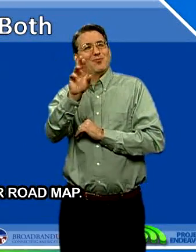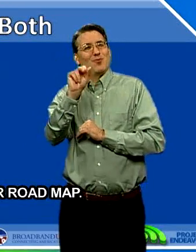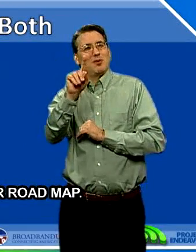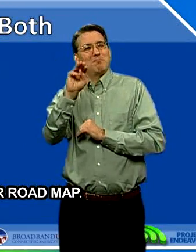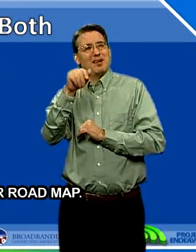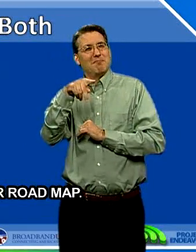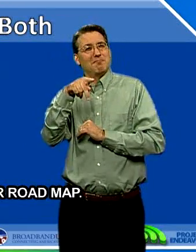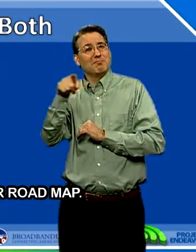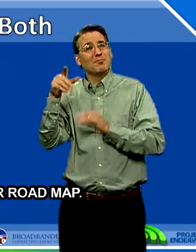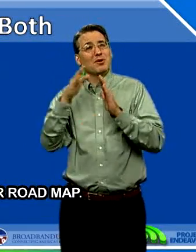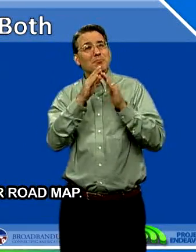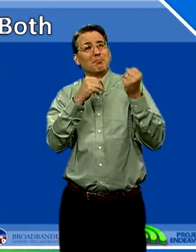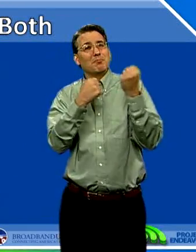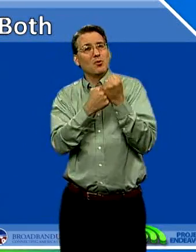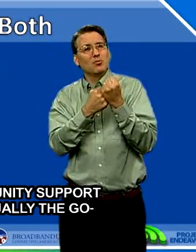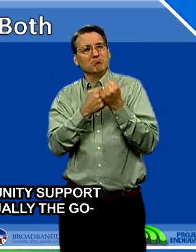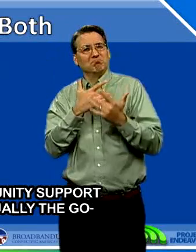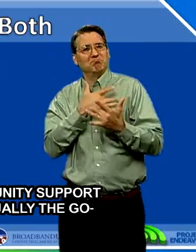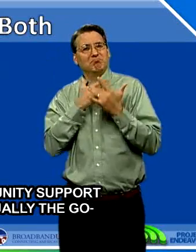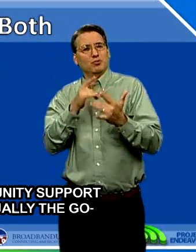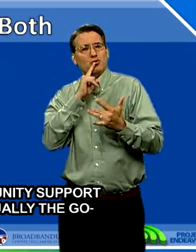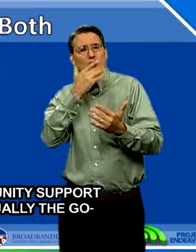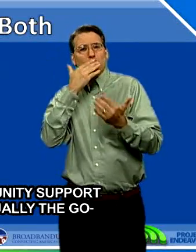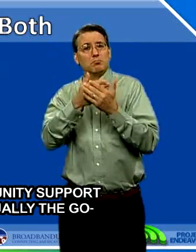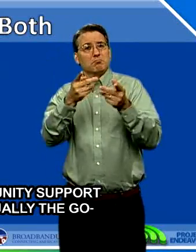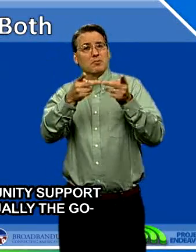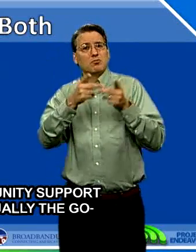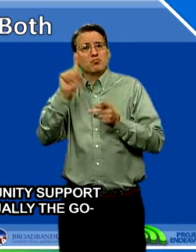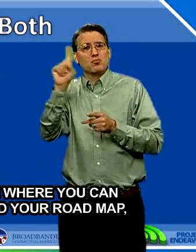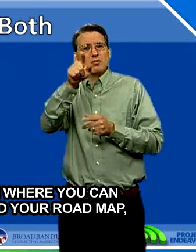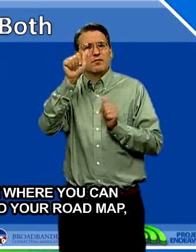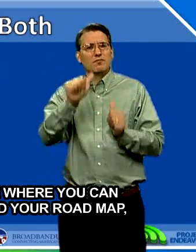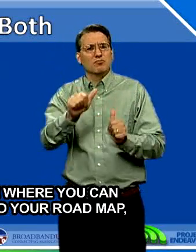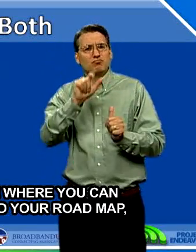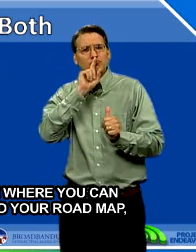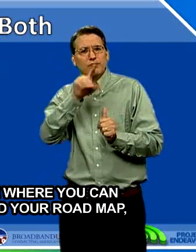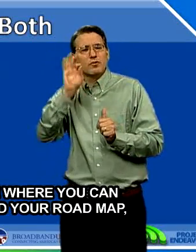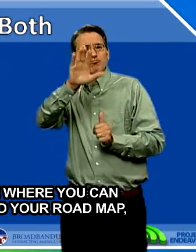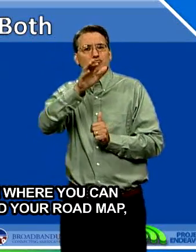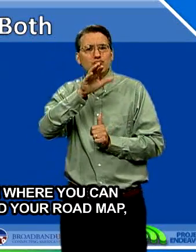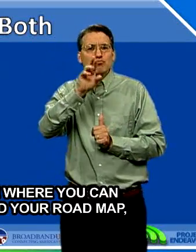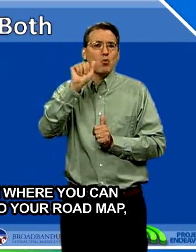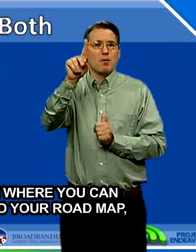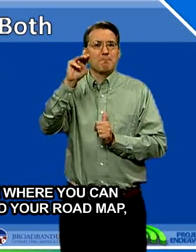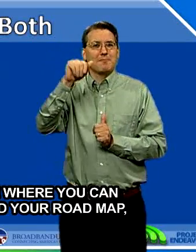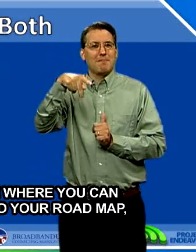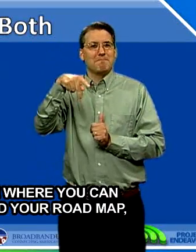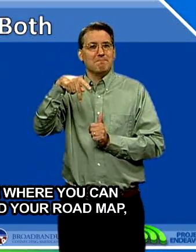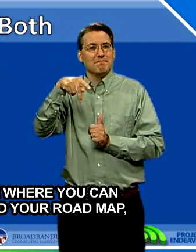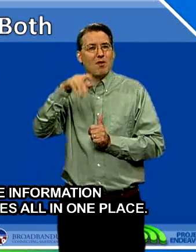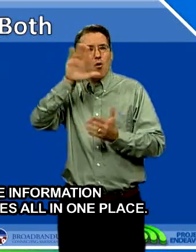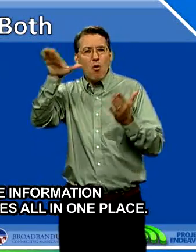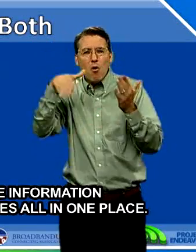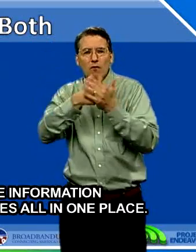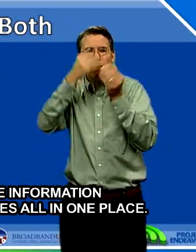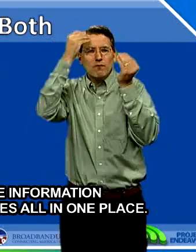Your roadmap. Community support is usually the go-to place where you can really find your roadmap. All the information